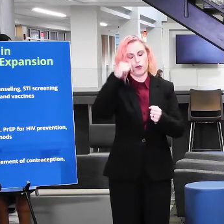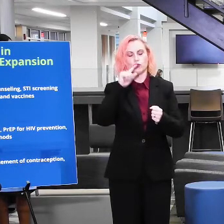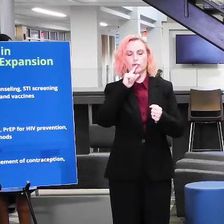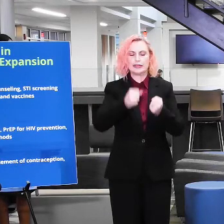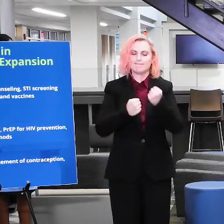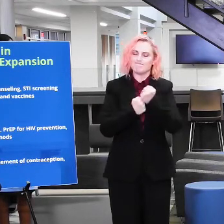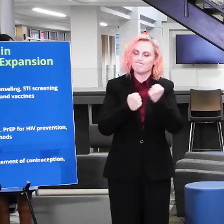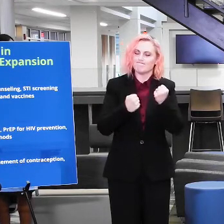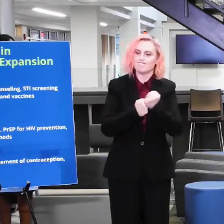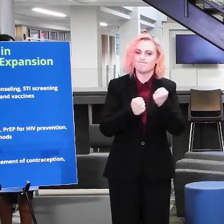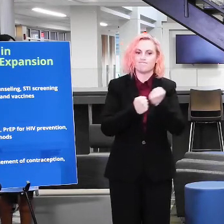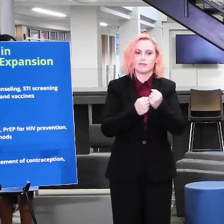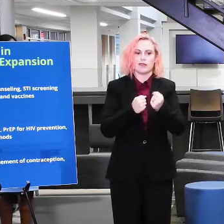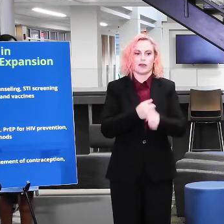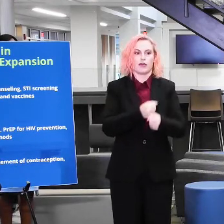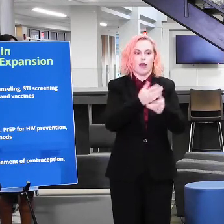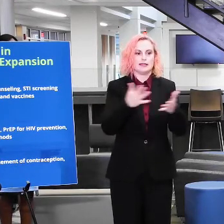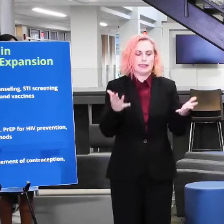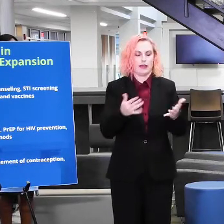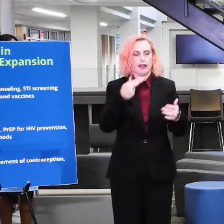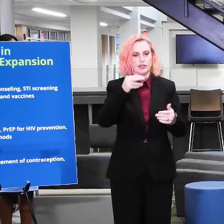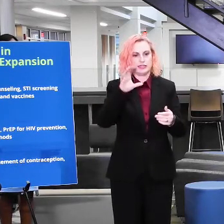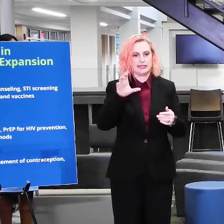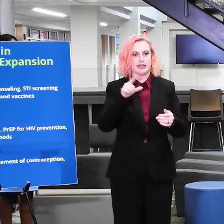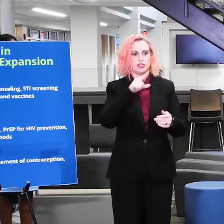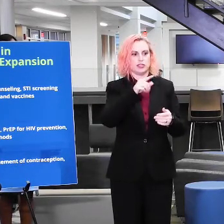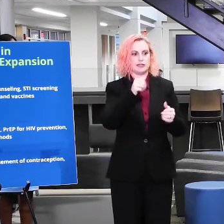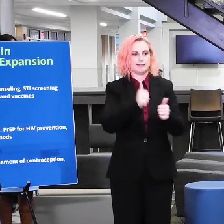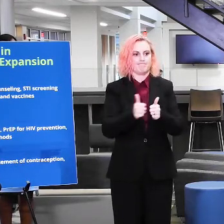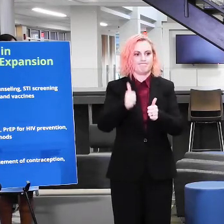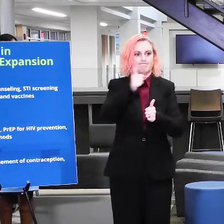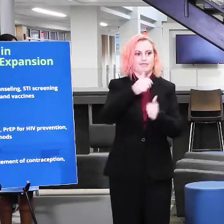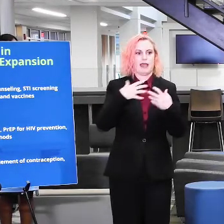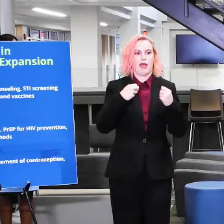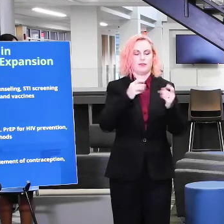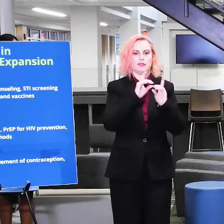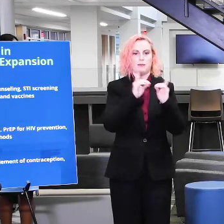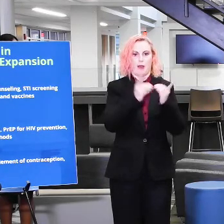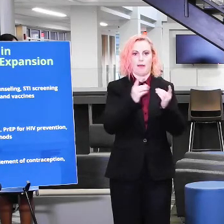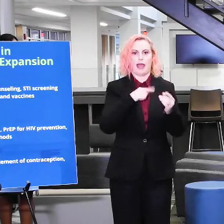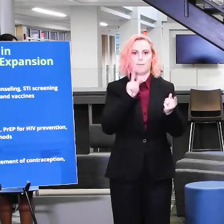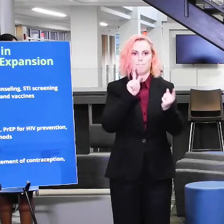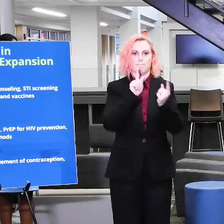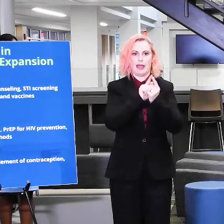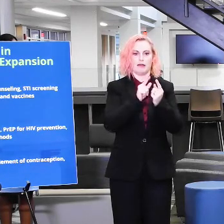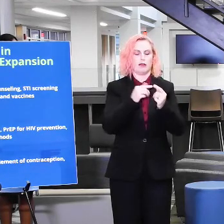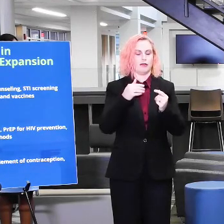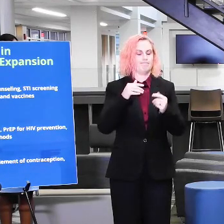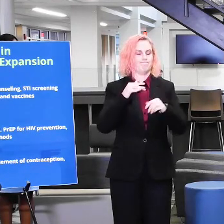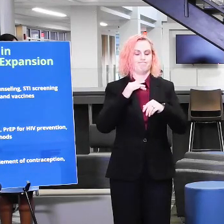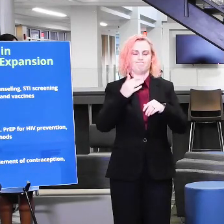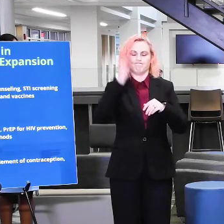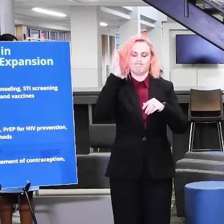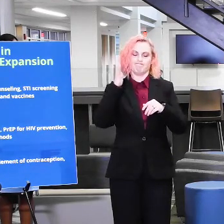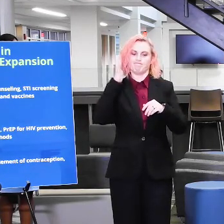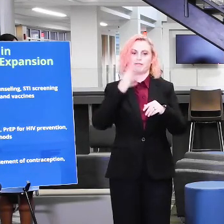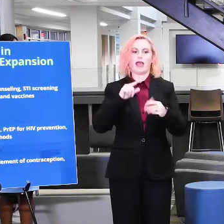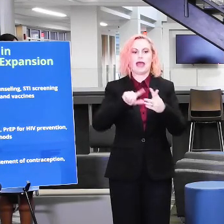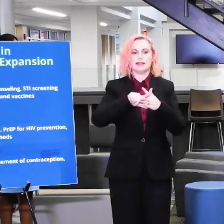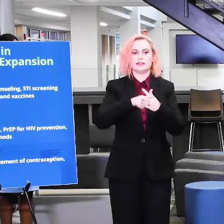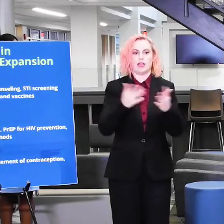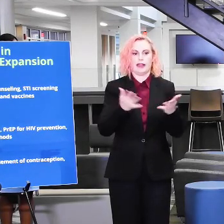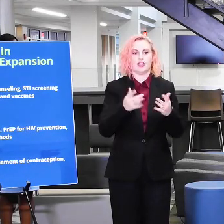cause at HCC. She runs our health department. I met her early on in my tenure here, and she said we need